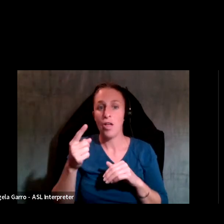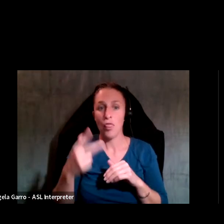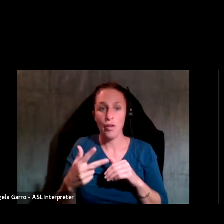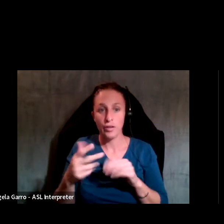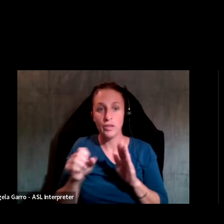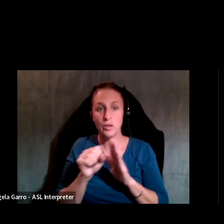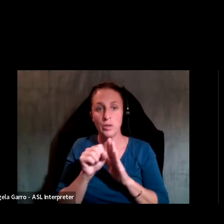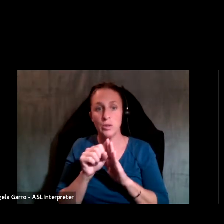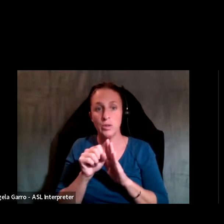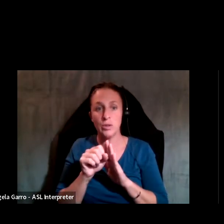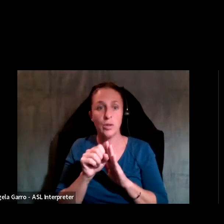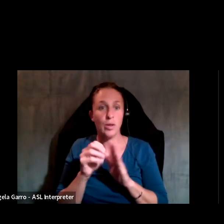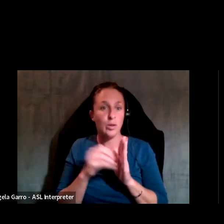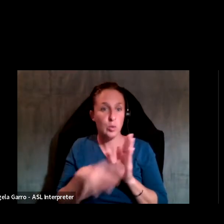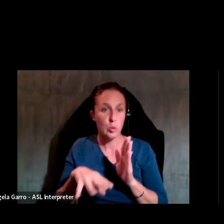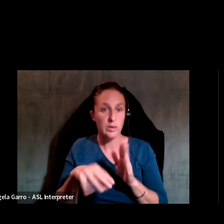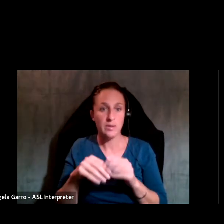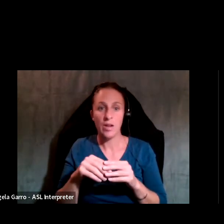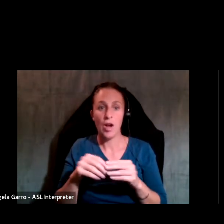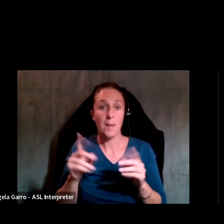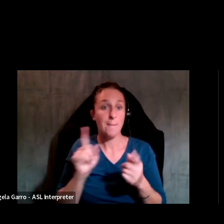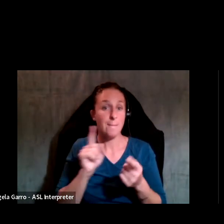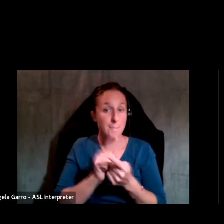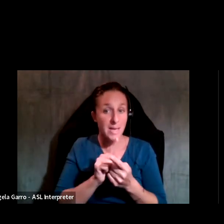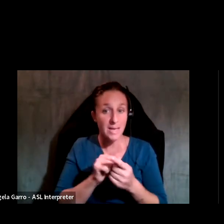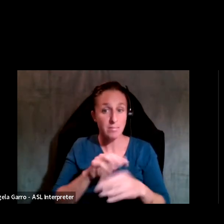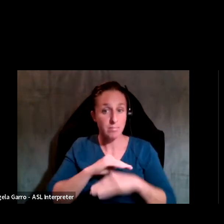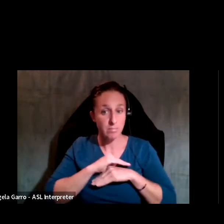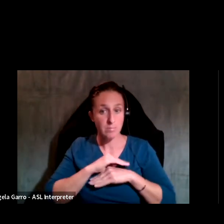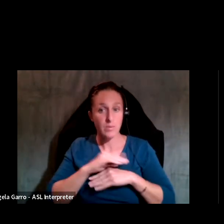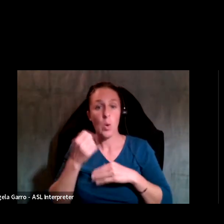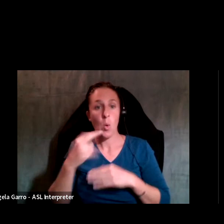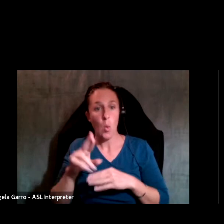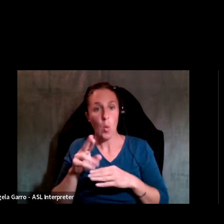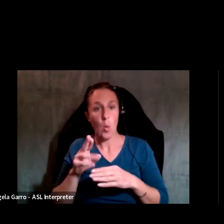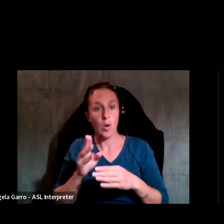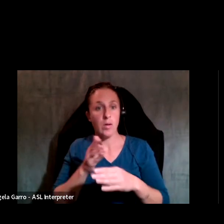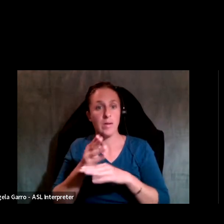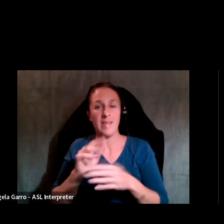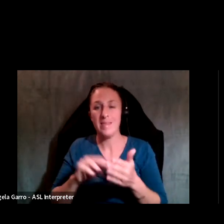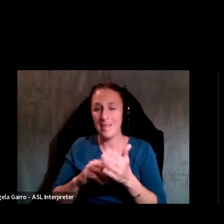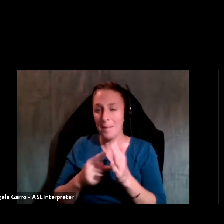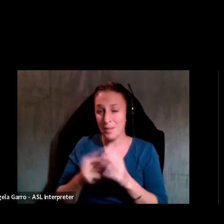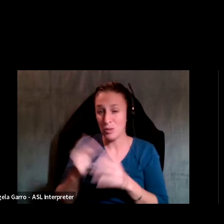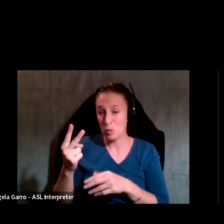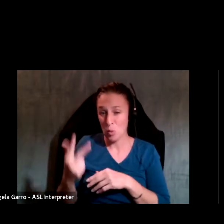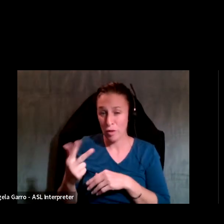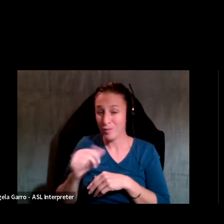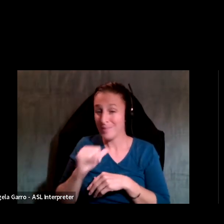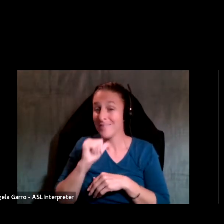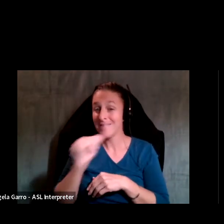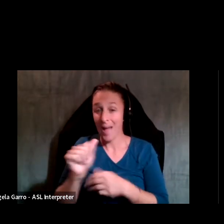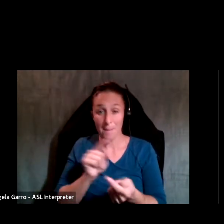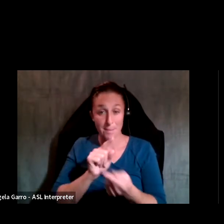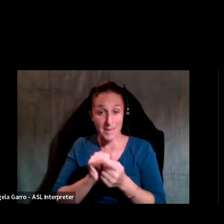/ exceeding the state standards. That means about approximately 2/3 are not meeting the state standards. Is that right? Mm-hmm.